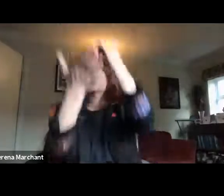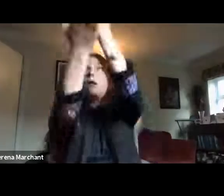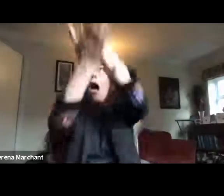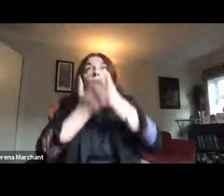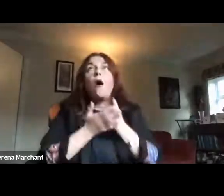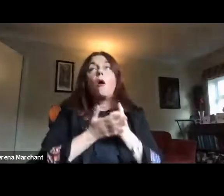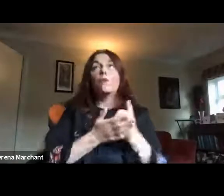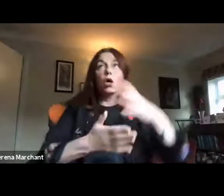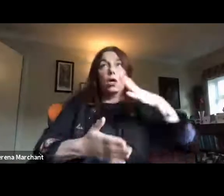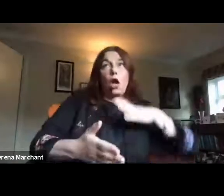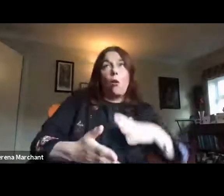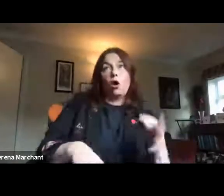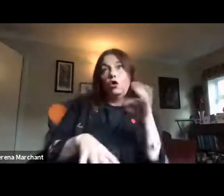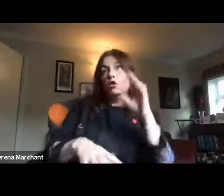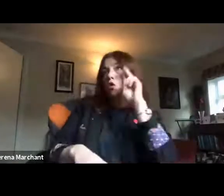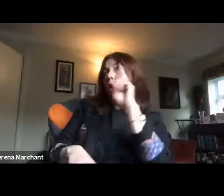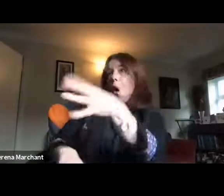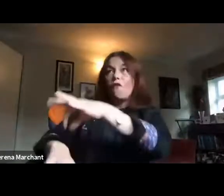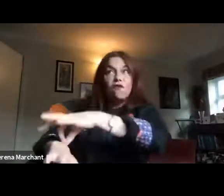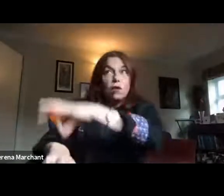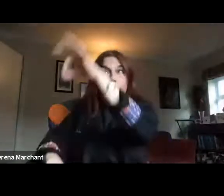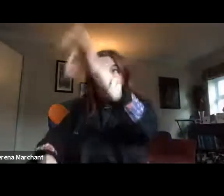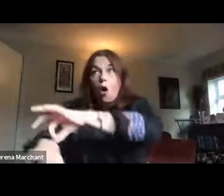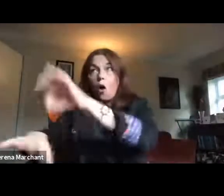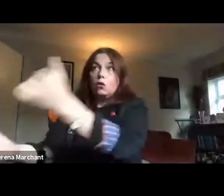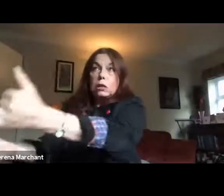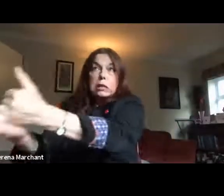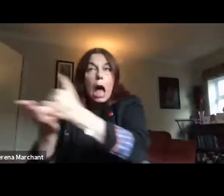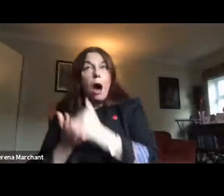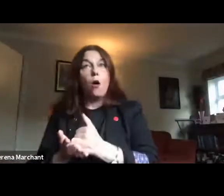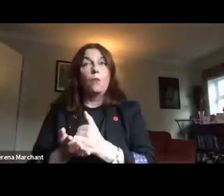They want us to turn to charities to ask for help.